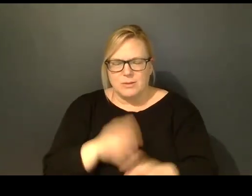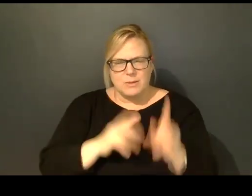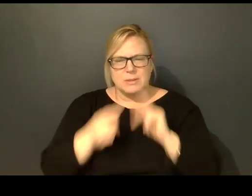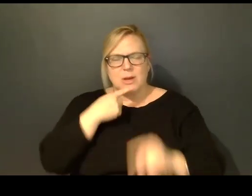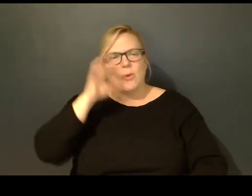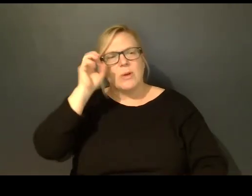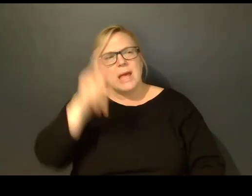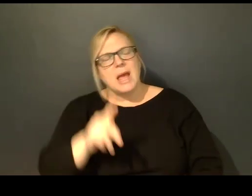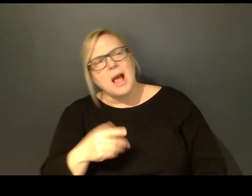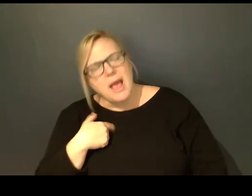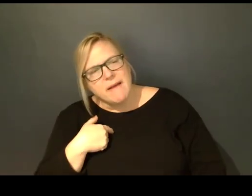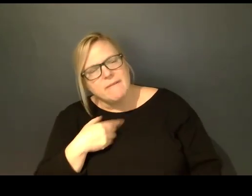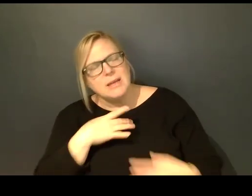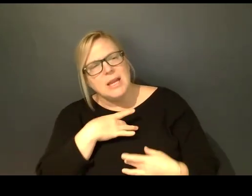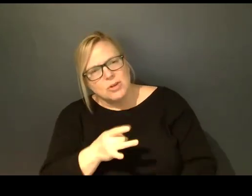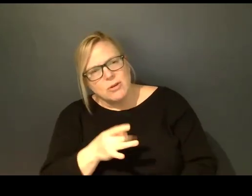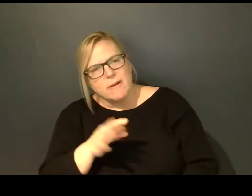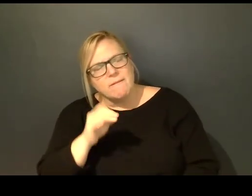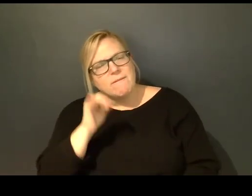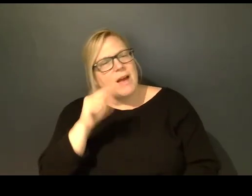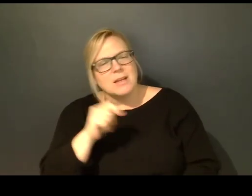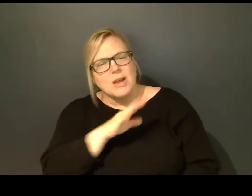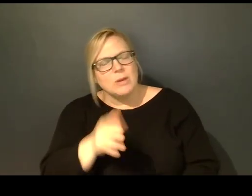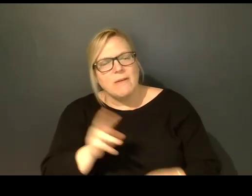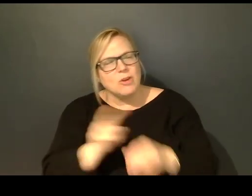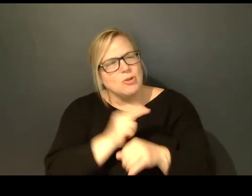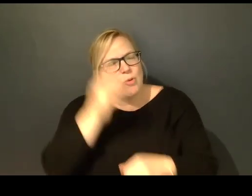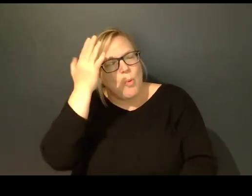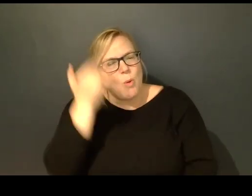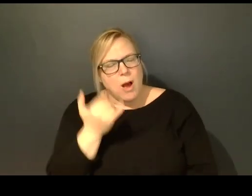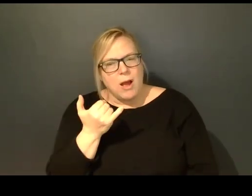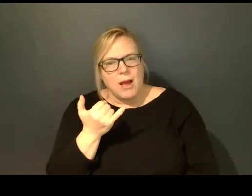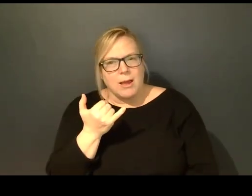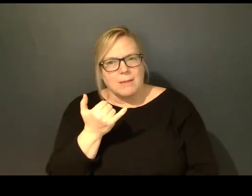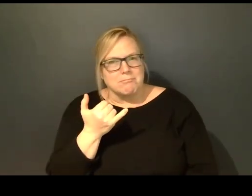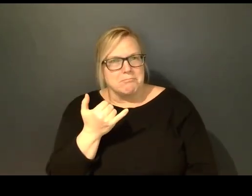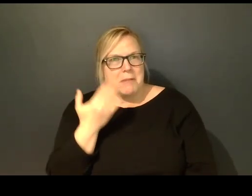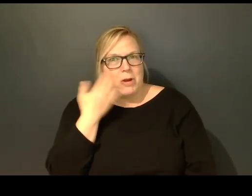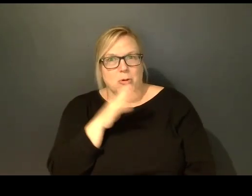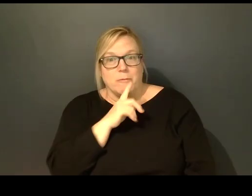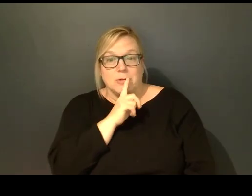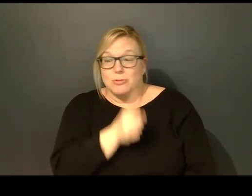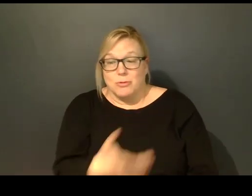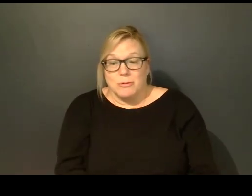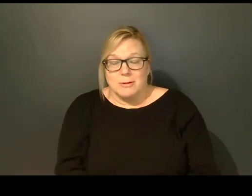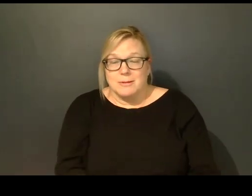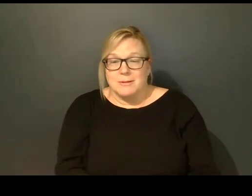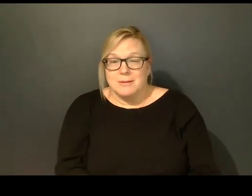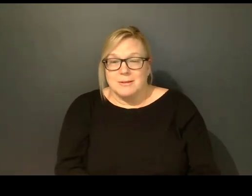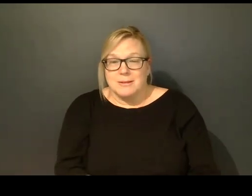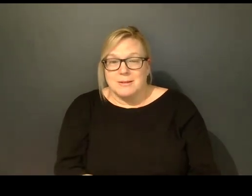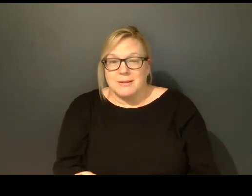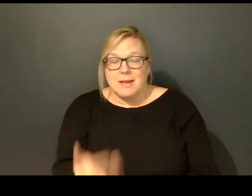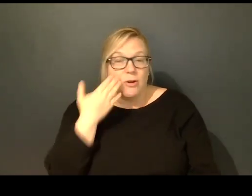interesting fact that I will never use because I don't know how faithful it is to what I have. Yeah, I find it's delivered too in a way